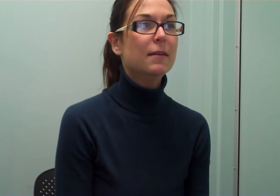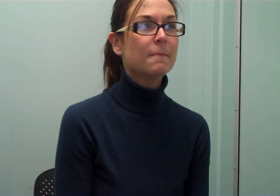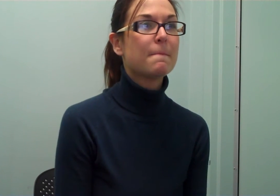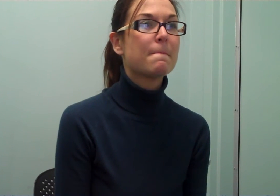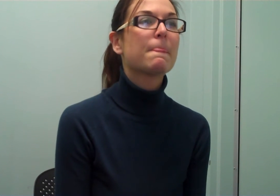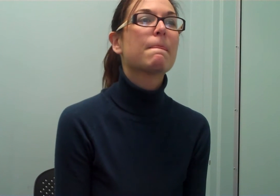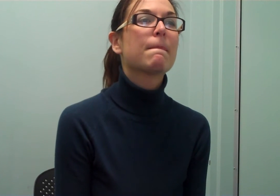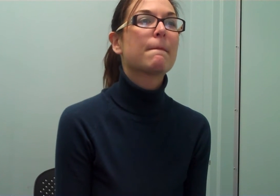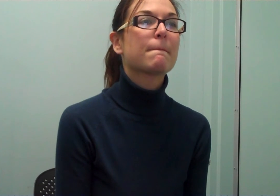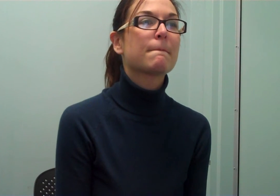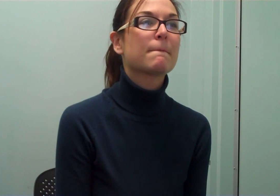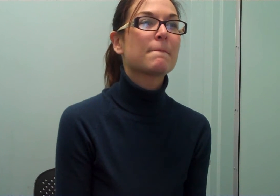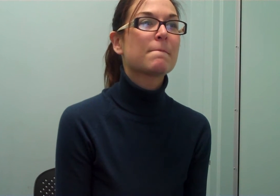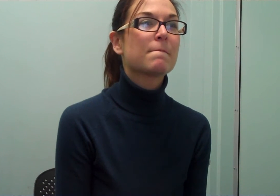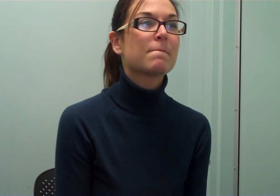Alrighty.